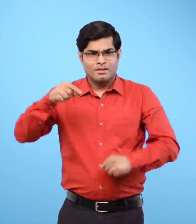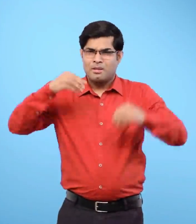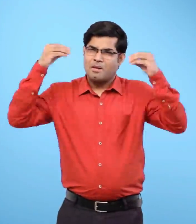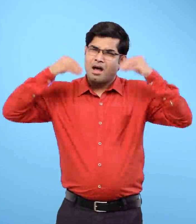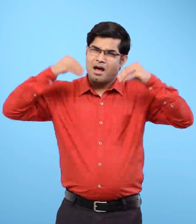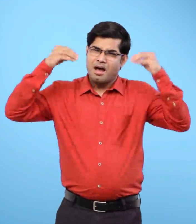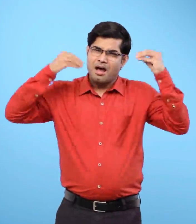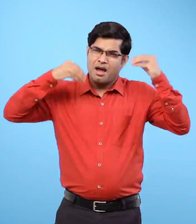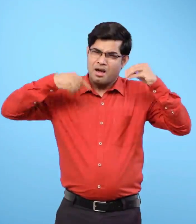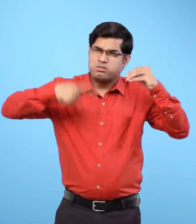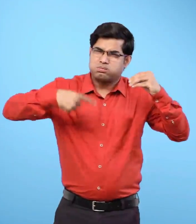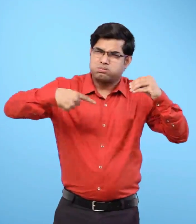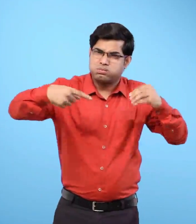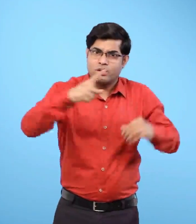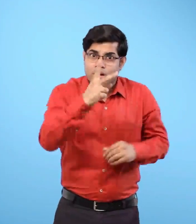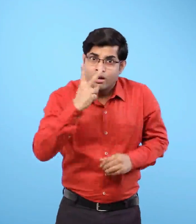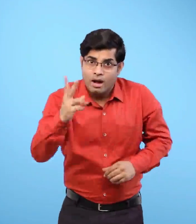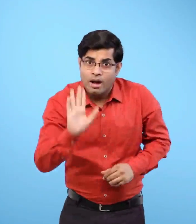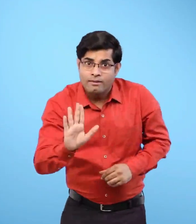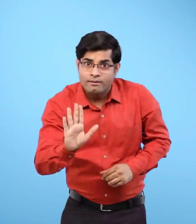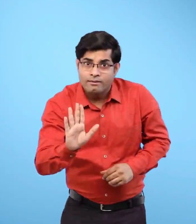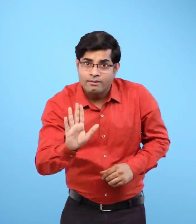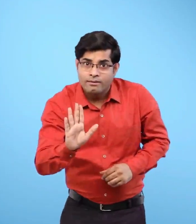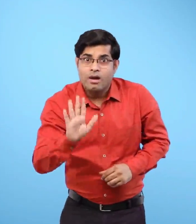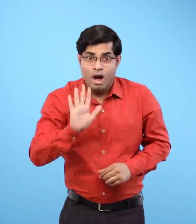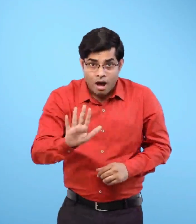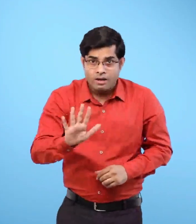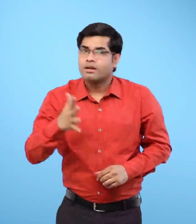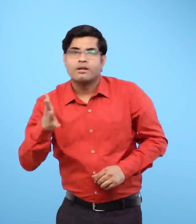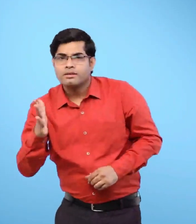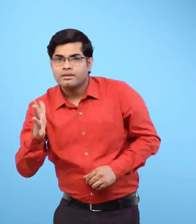Have you seen it raining for many days? Yes or no?